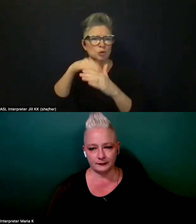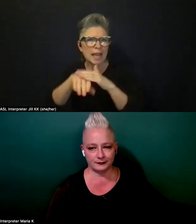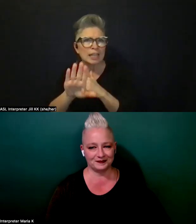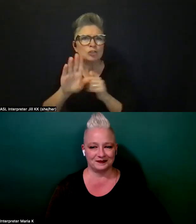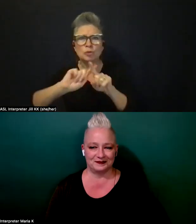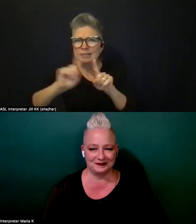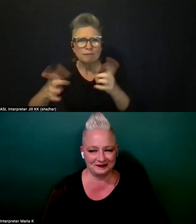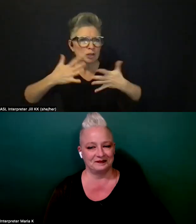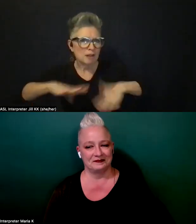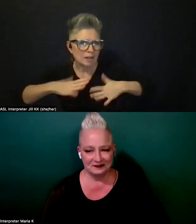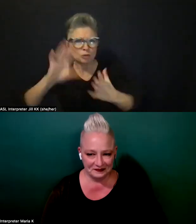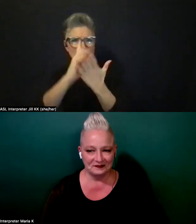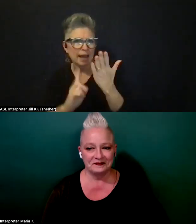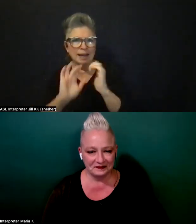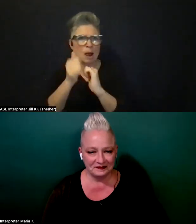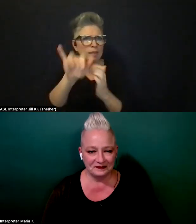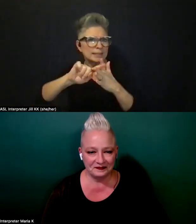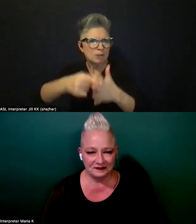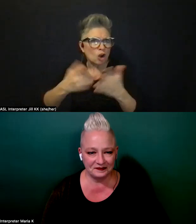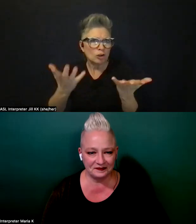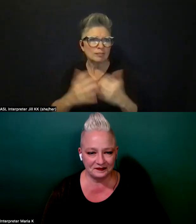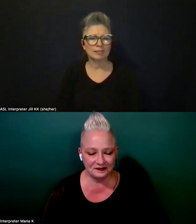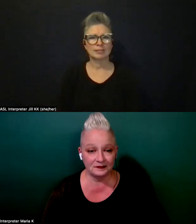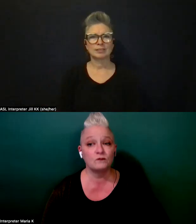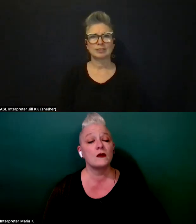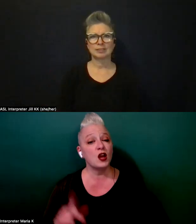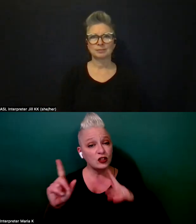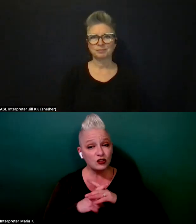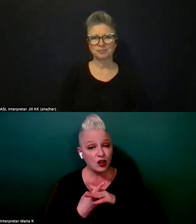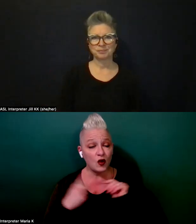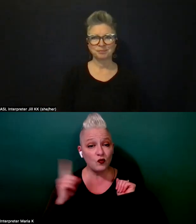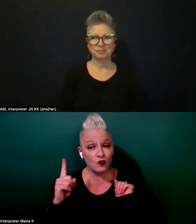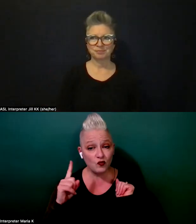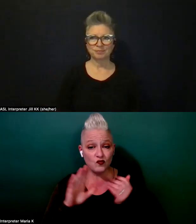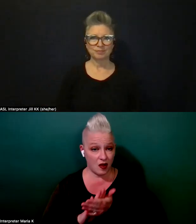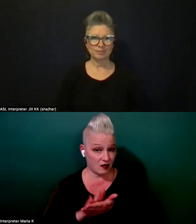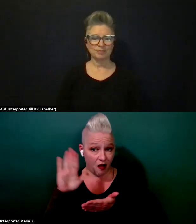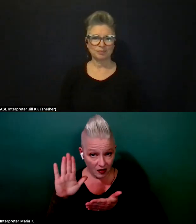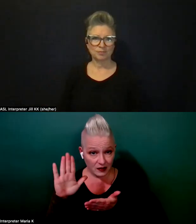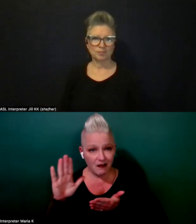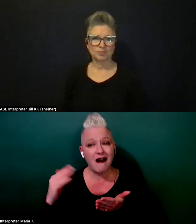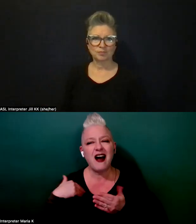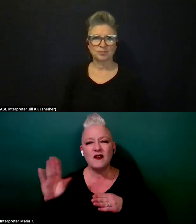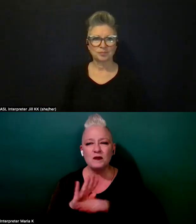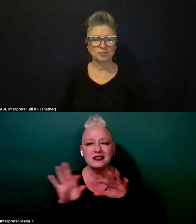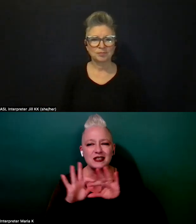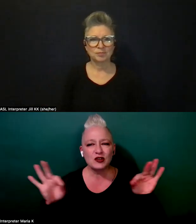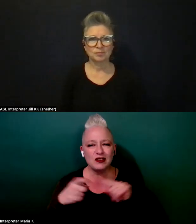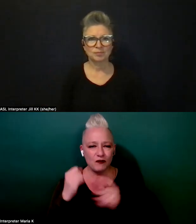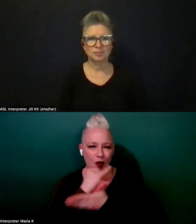did it all start? It started in college. I actually have a business degree from an art